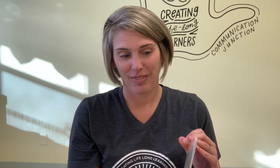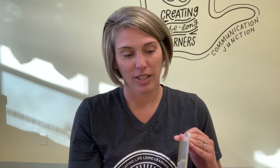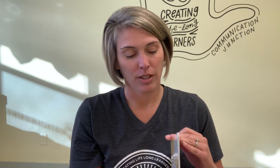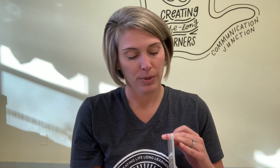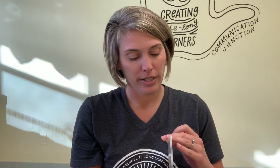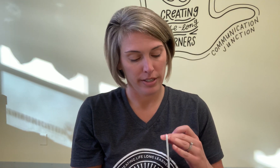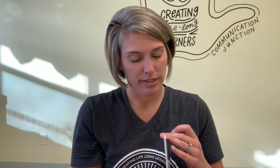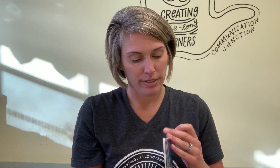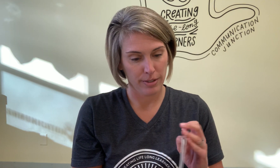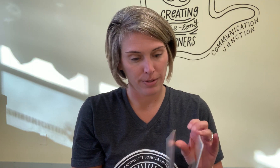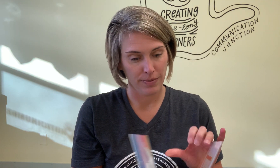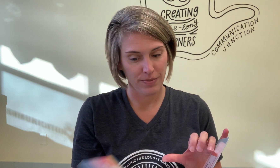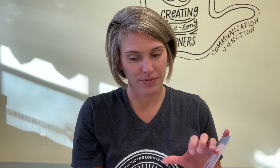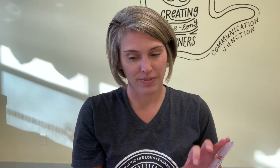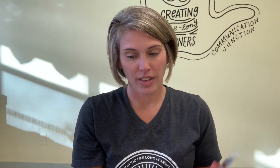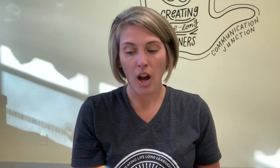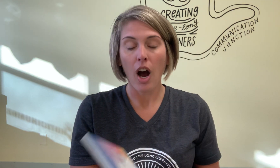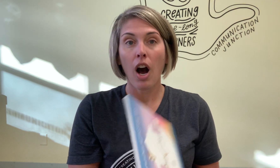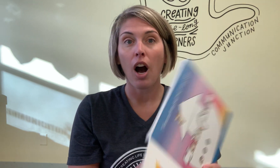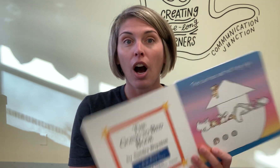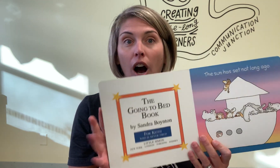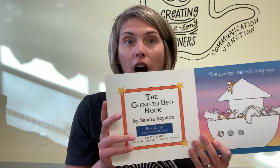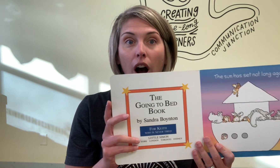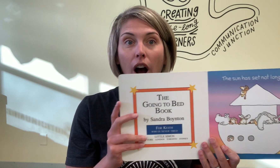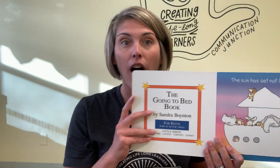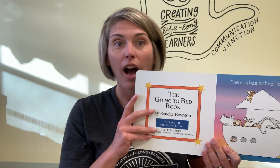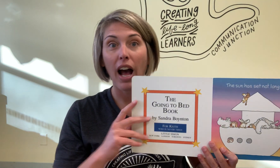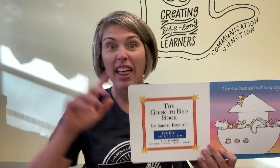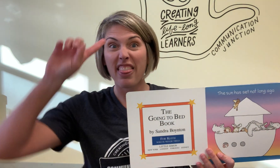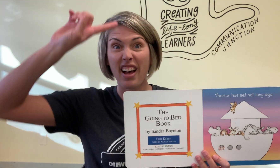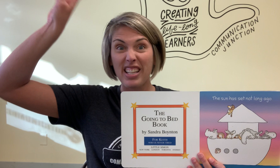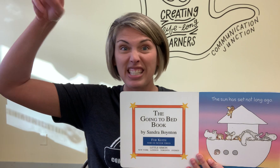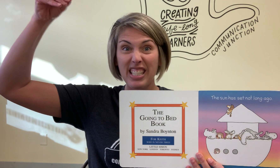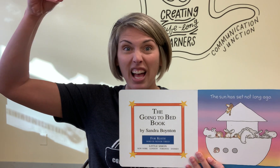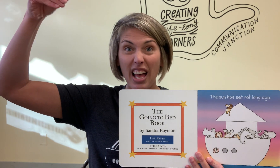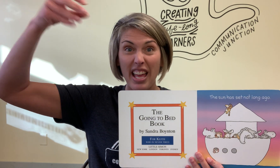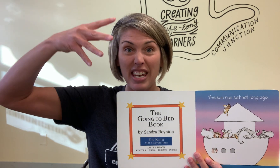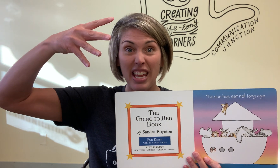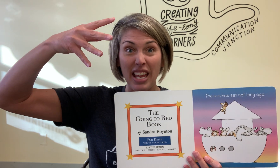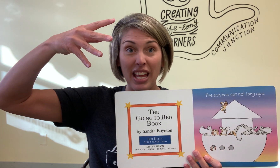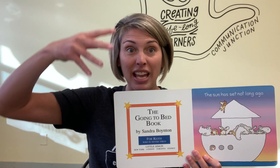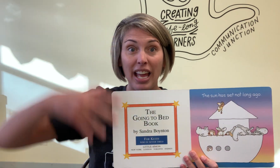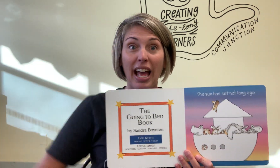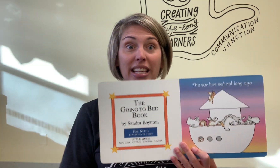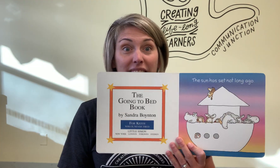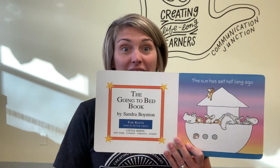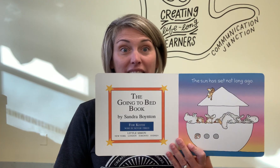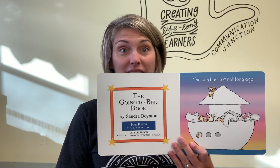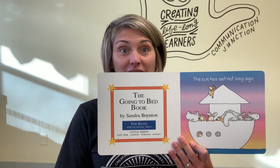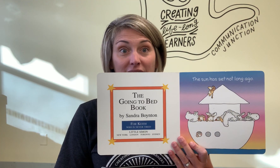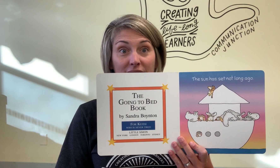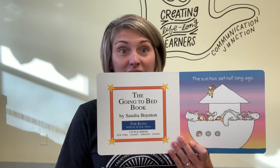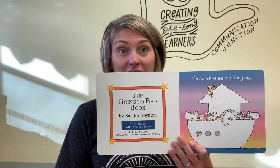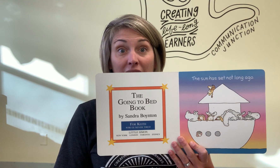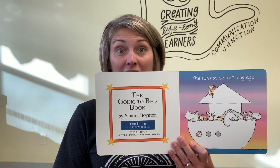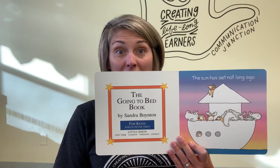Here we go. The sun has set. Now